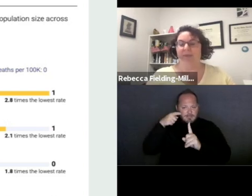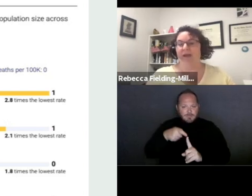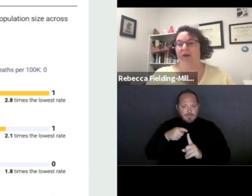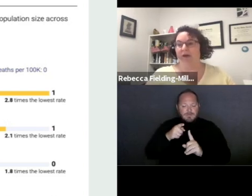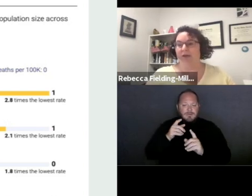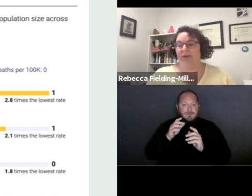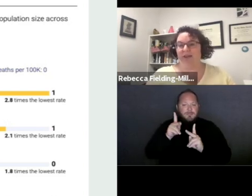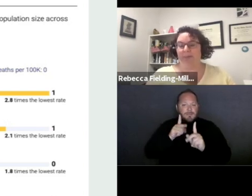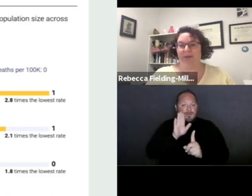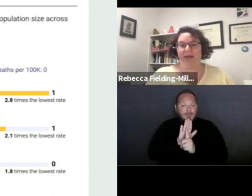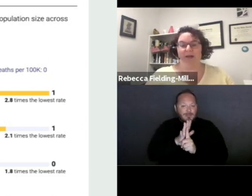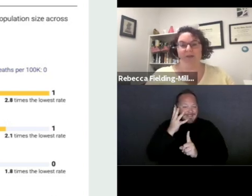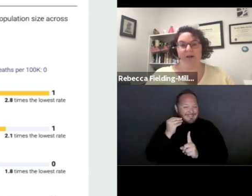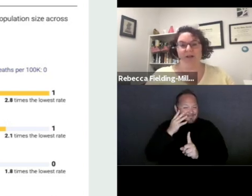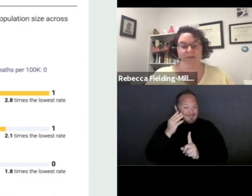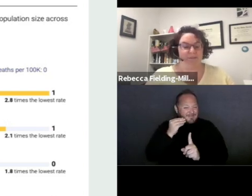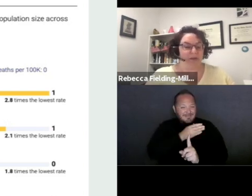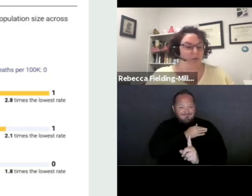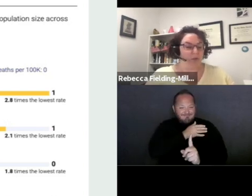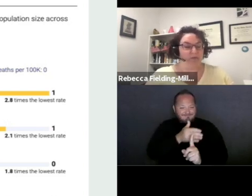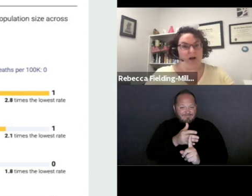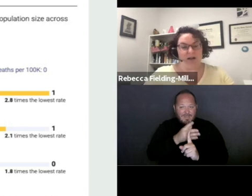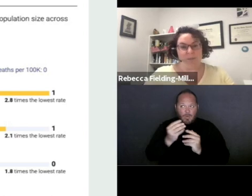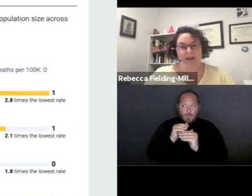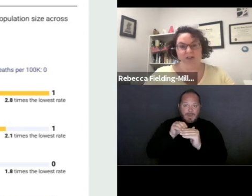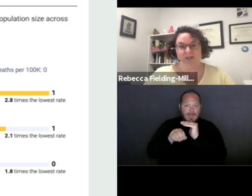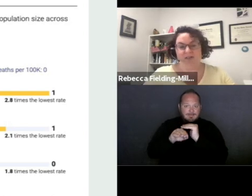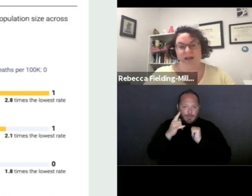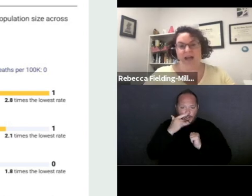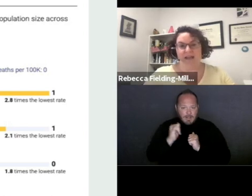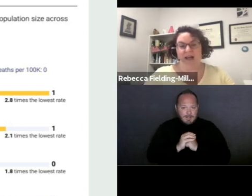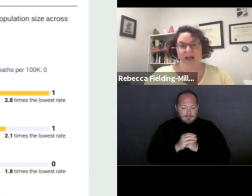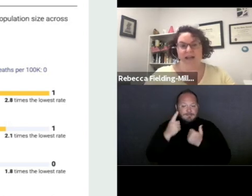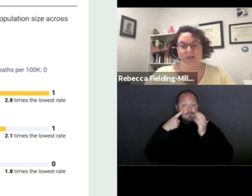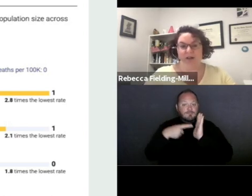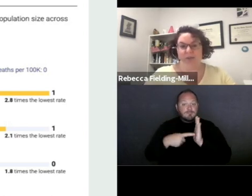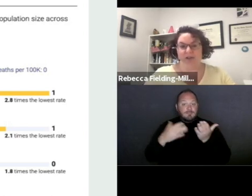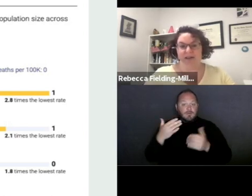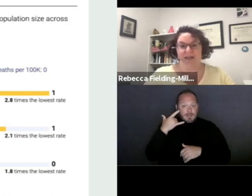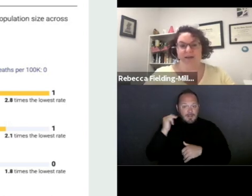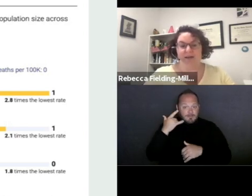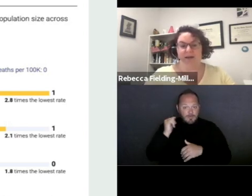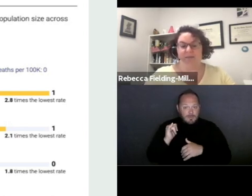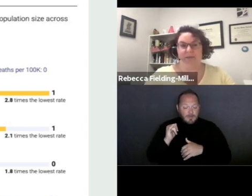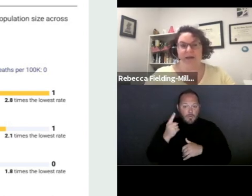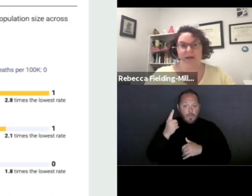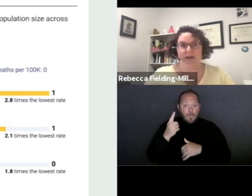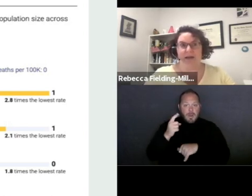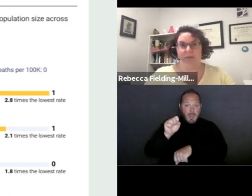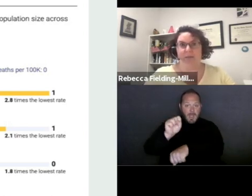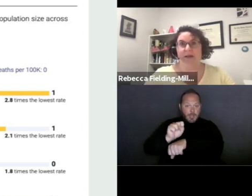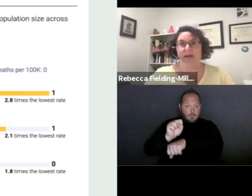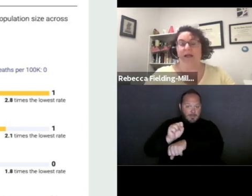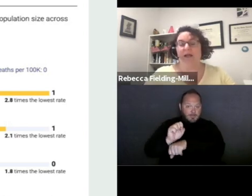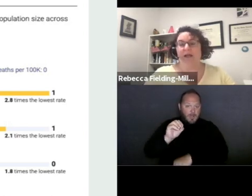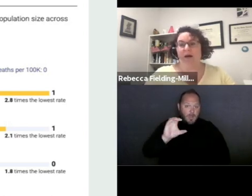have. So, for example, in California, one of the occupations that had the highest rate of mortality